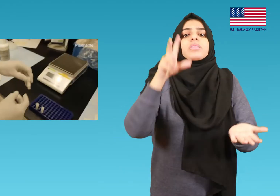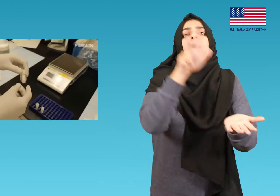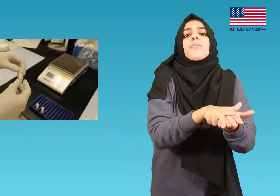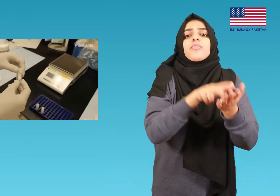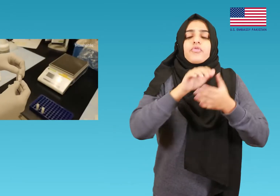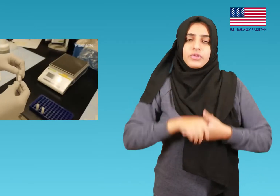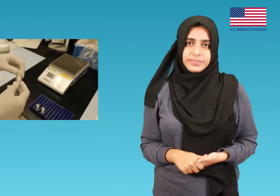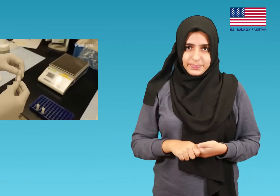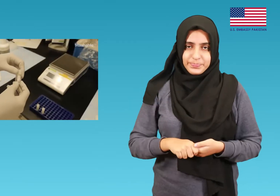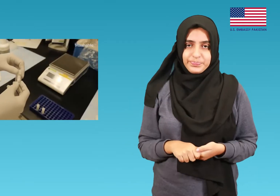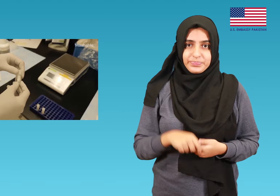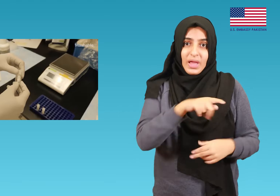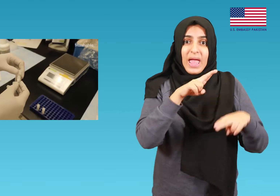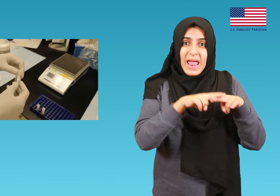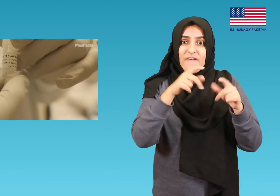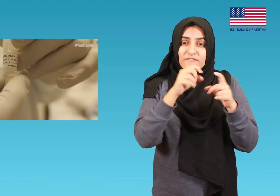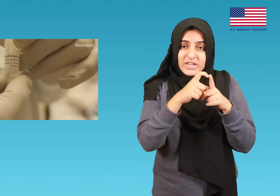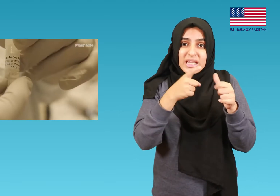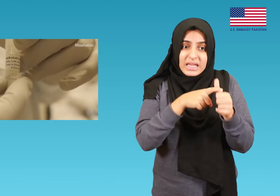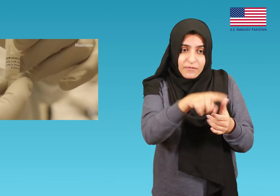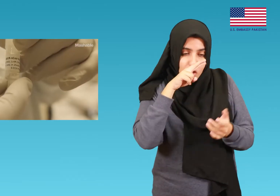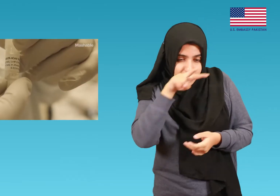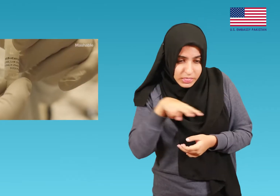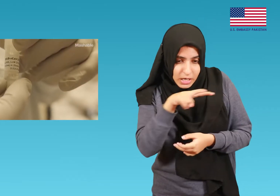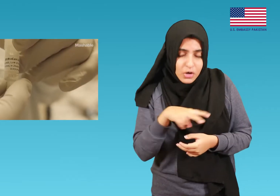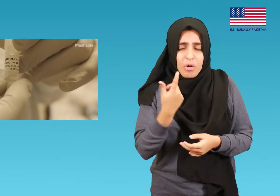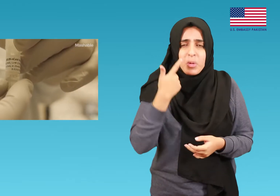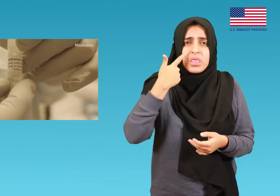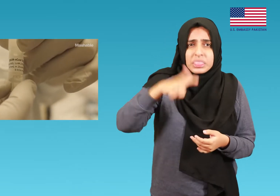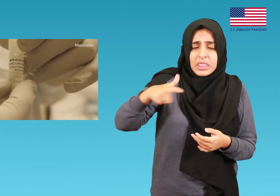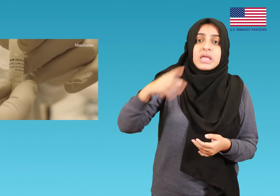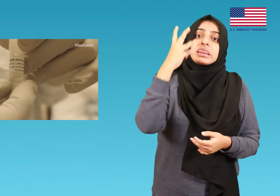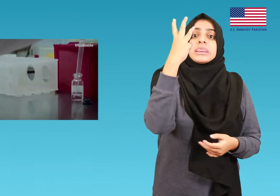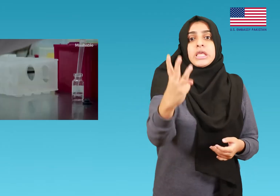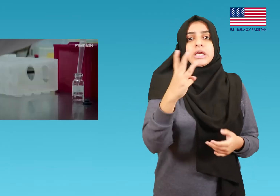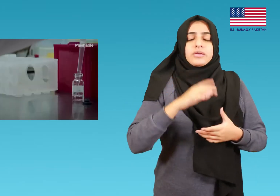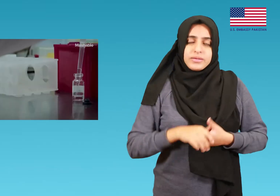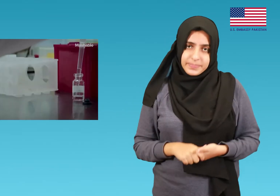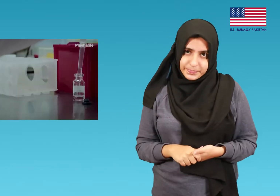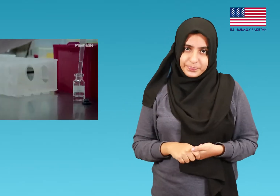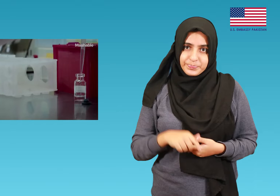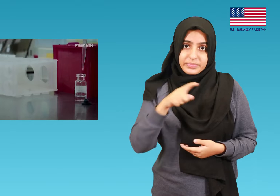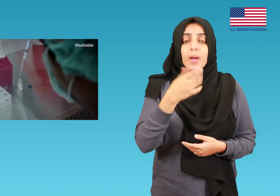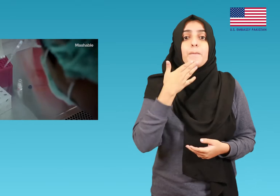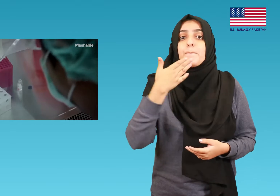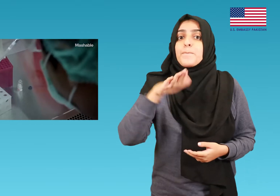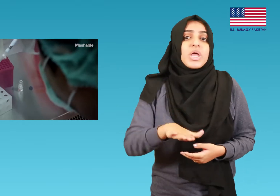The FDA review process will take around 3 weeks, which means the vaccines should be approved in